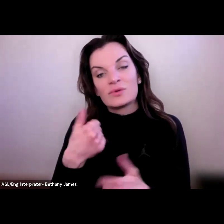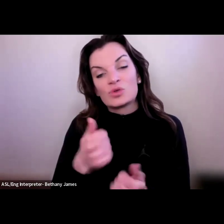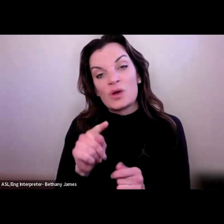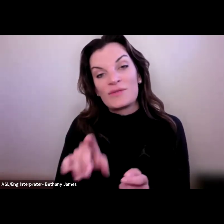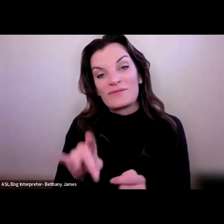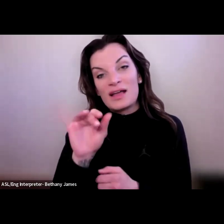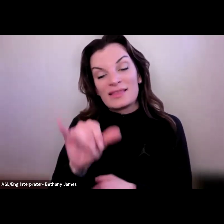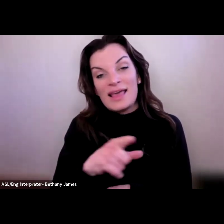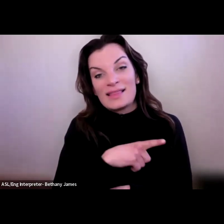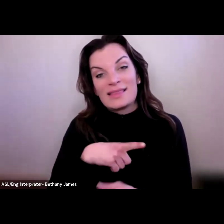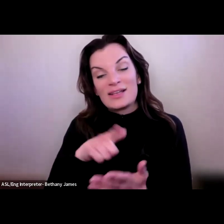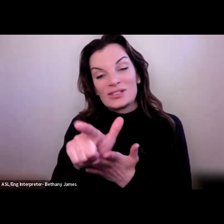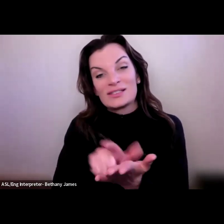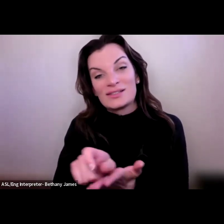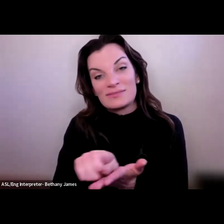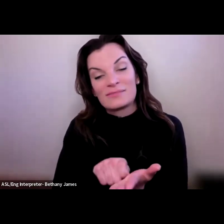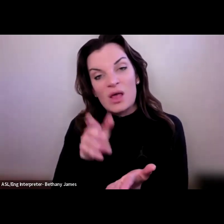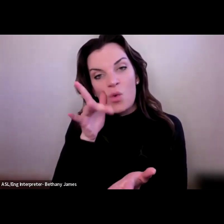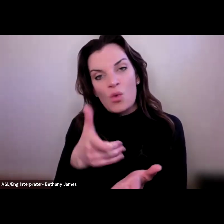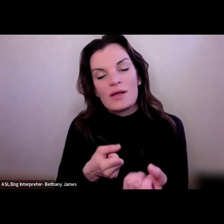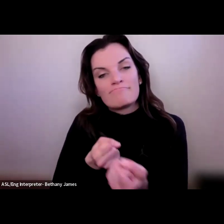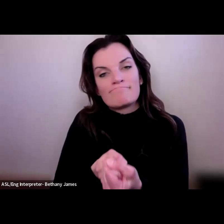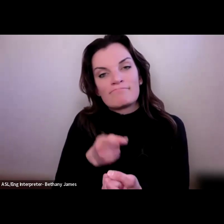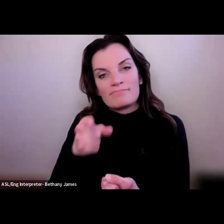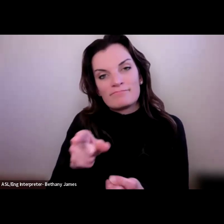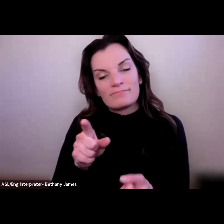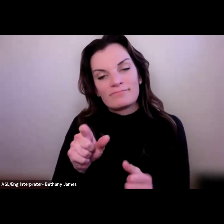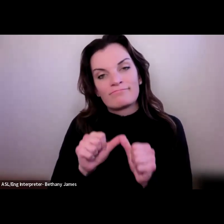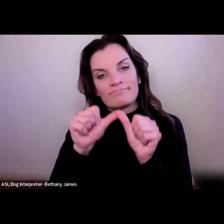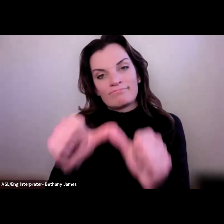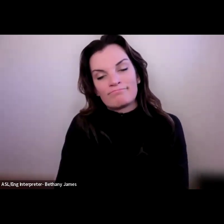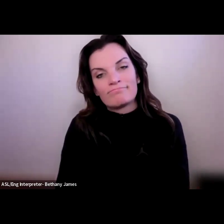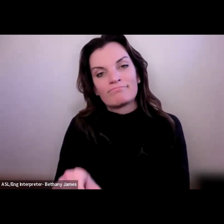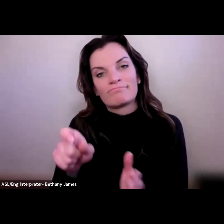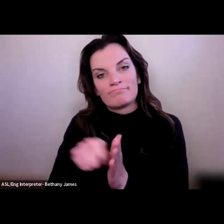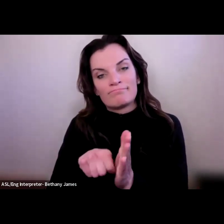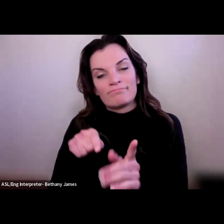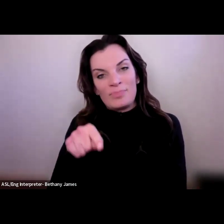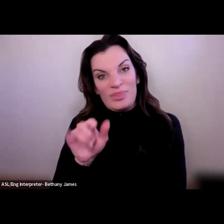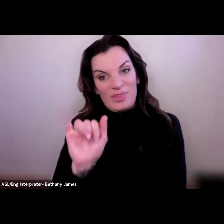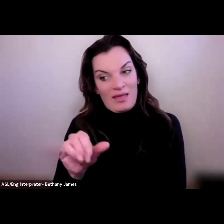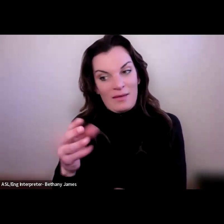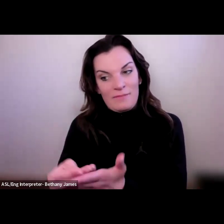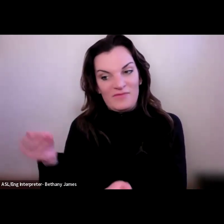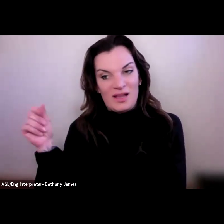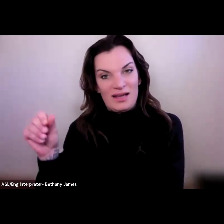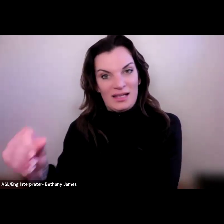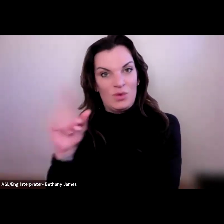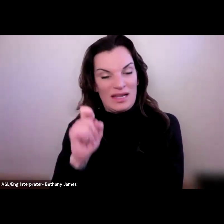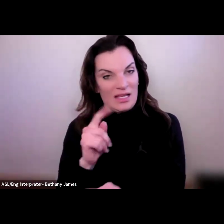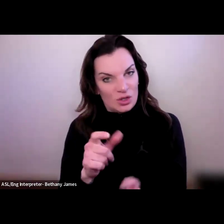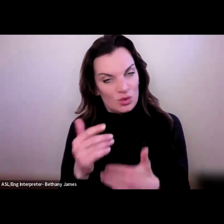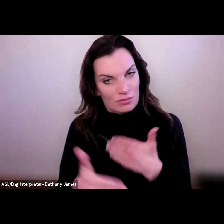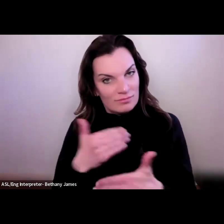that legislation that will promote research funding for long COVID. We need to get ahead of this thing really early. I'm someone